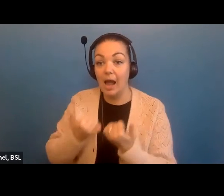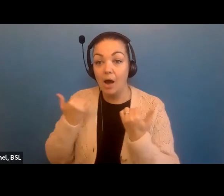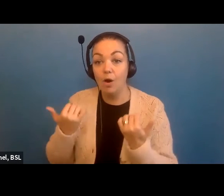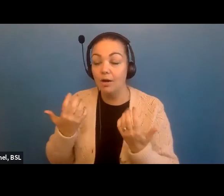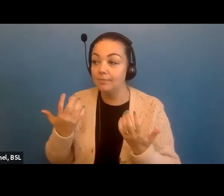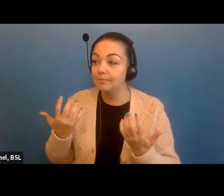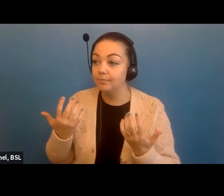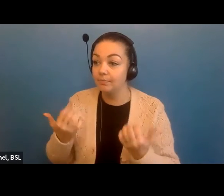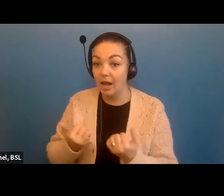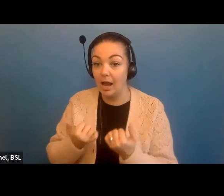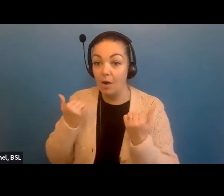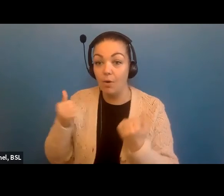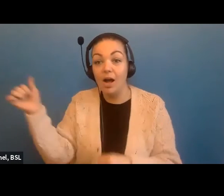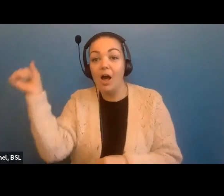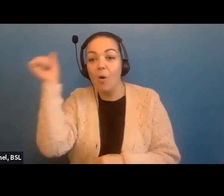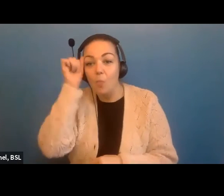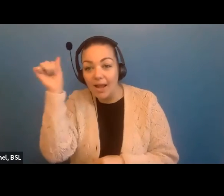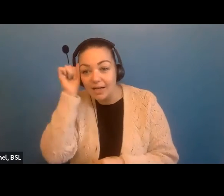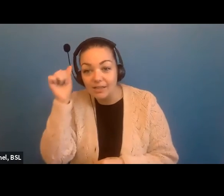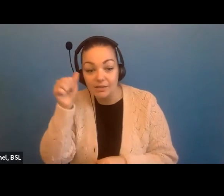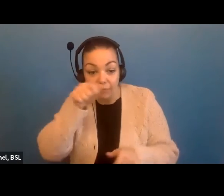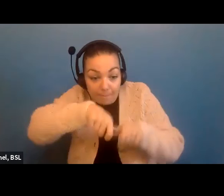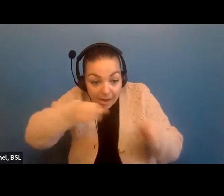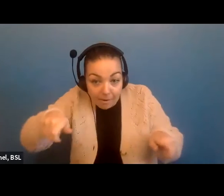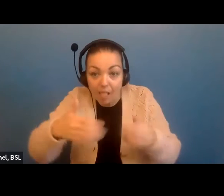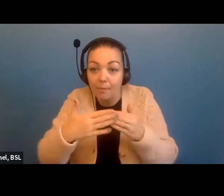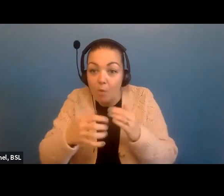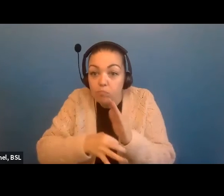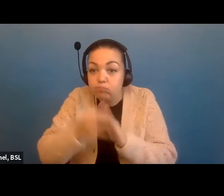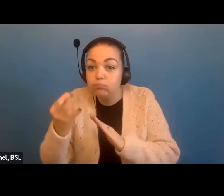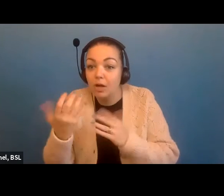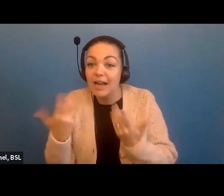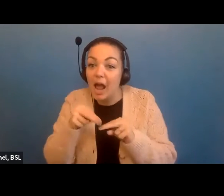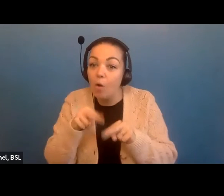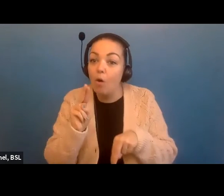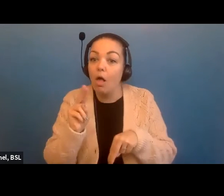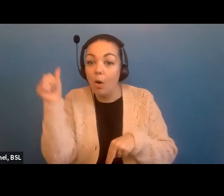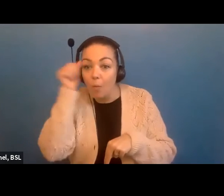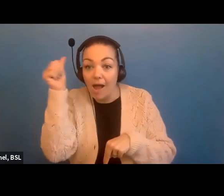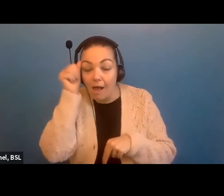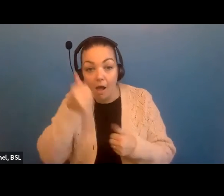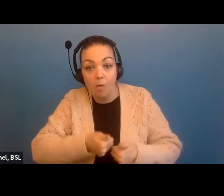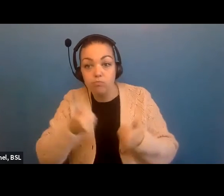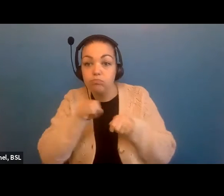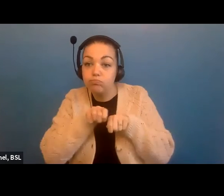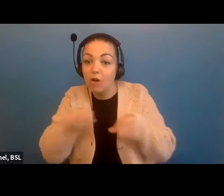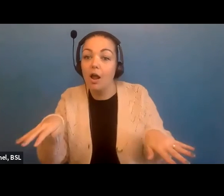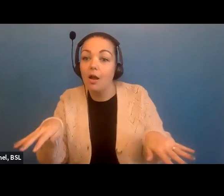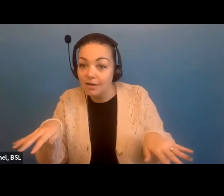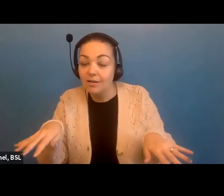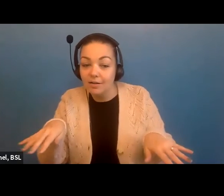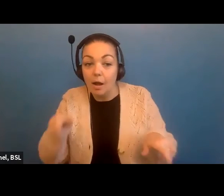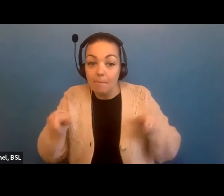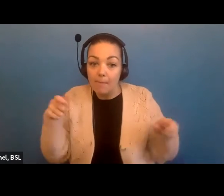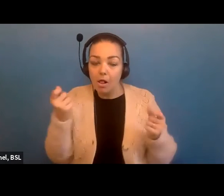awareness of people are getting better and better. So people are realizing that inclusive